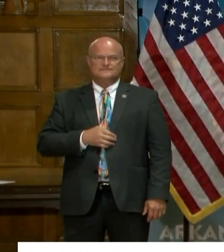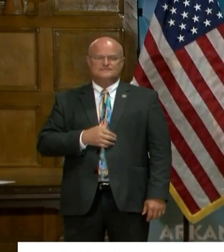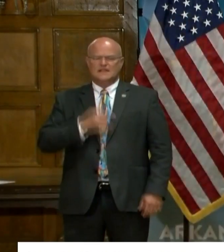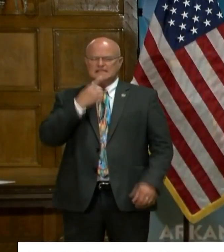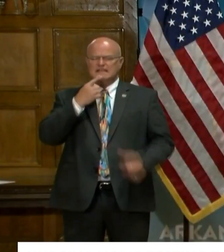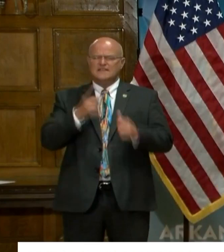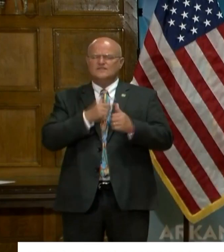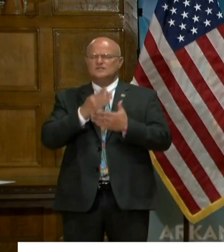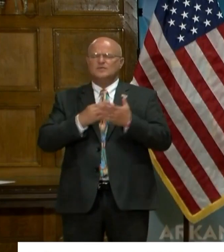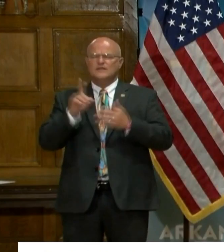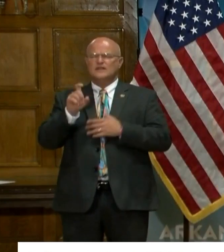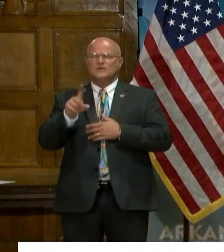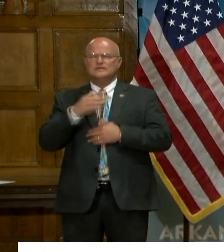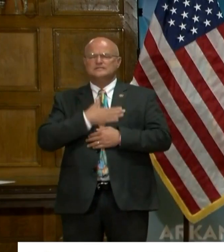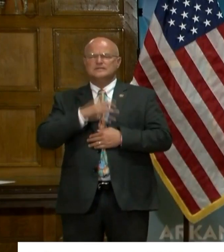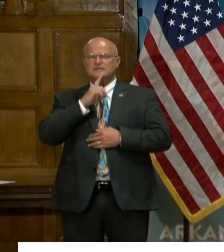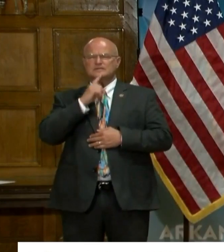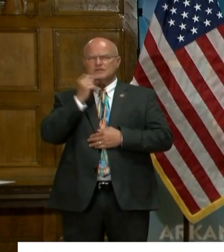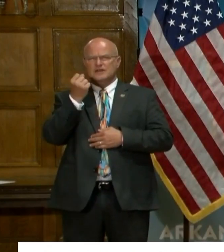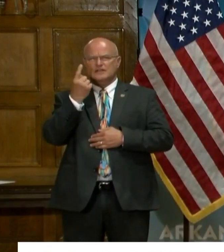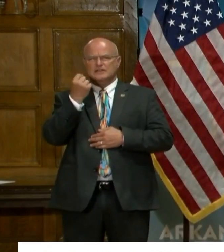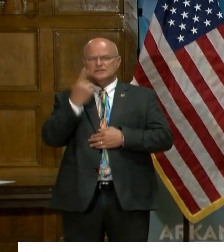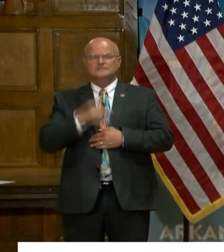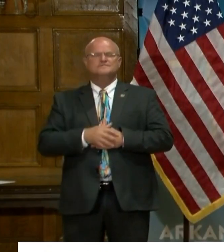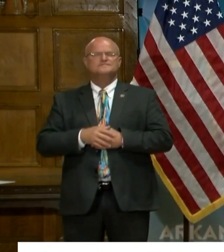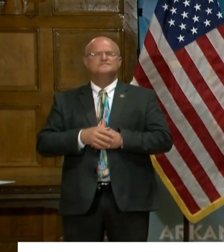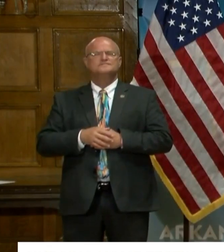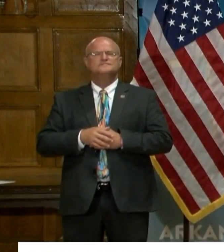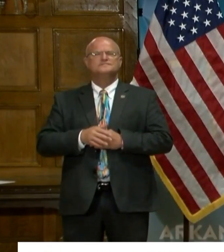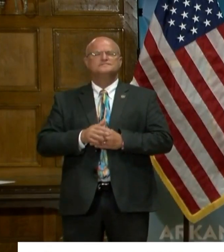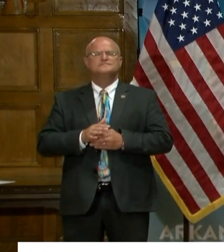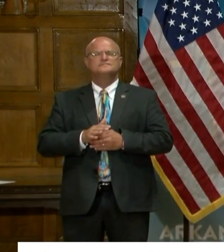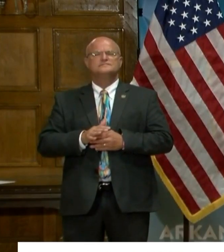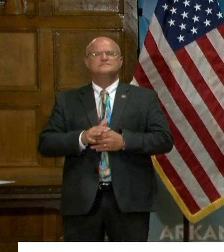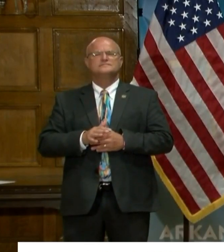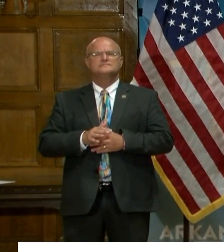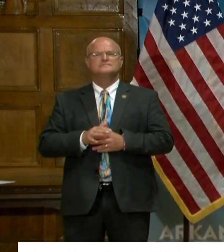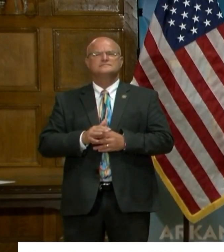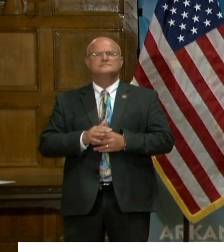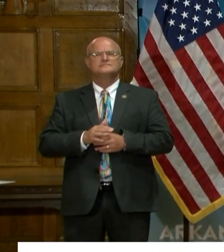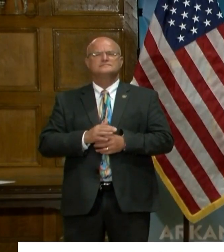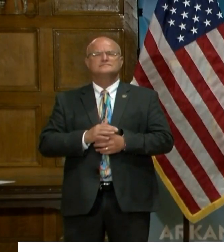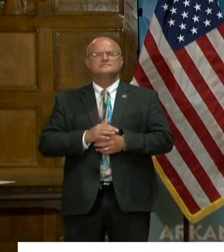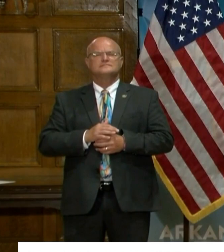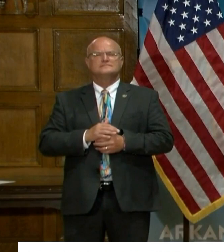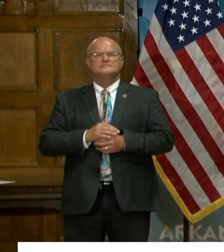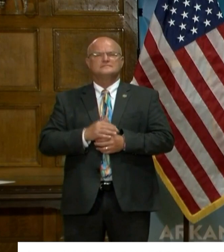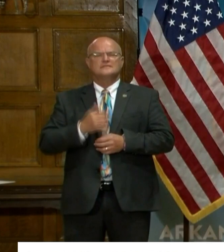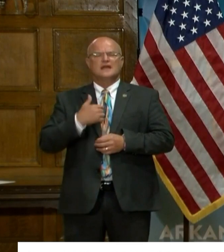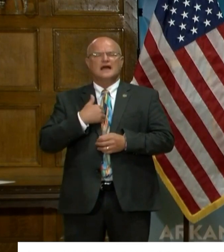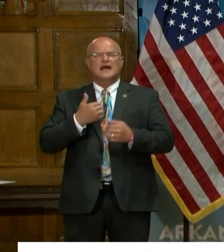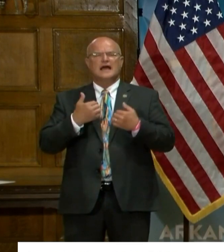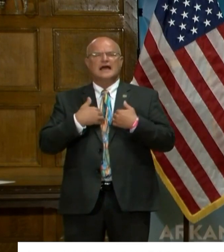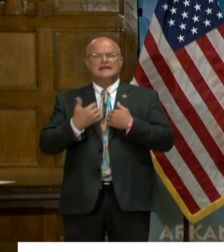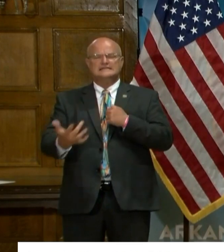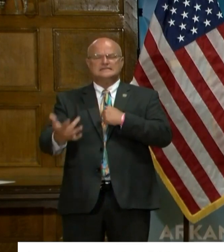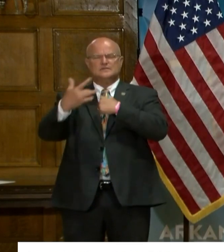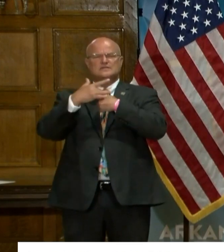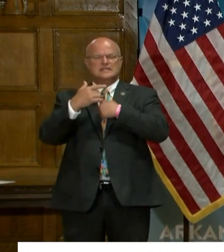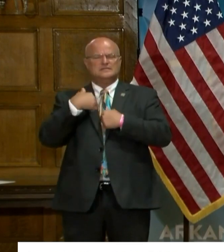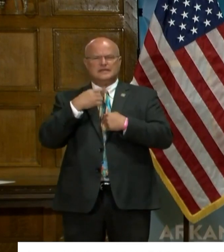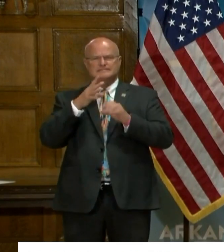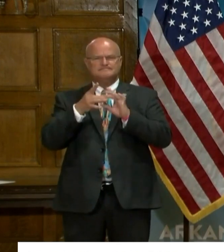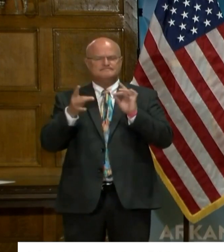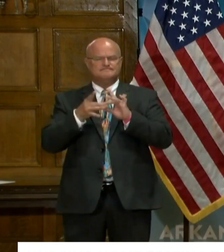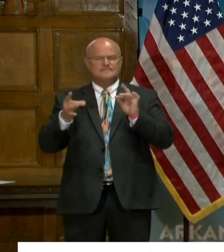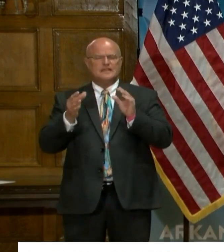Would you repeat the first part of that question, make sure that I address that appropriately? Sure, yes. I just had someone reach out to me,